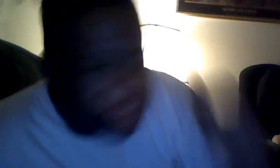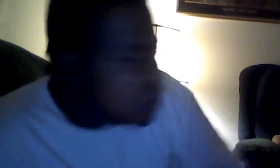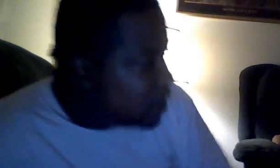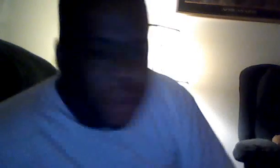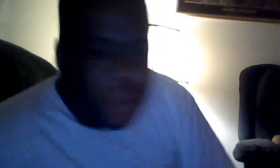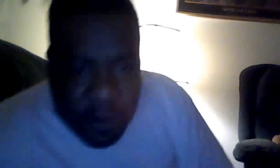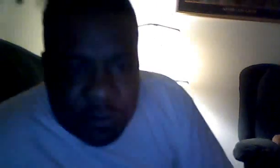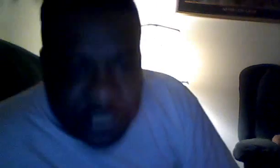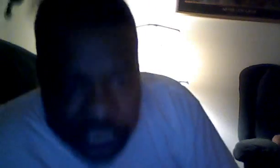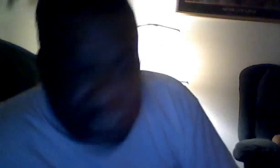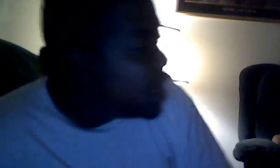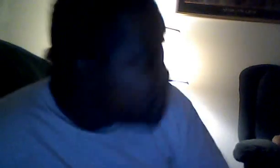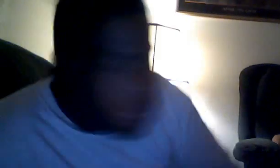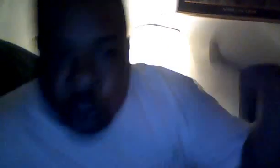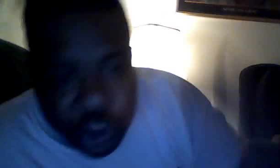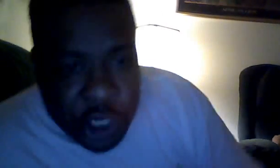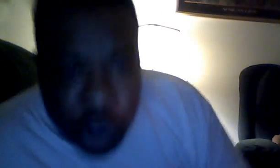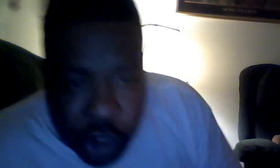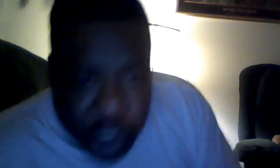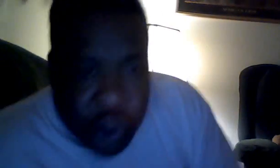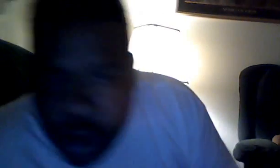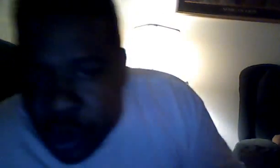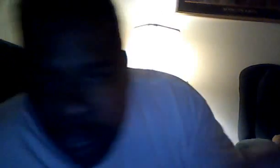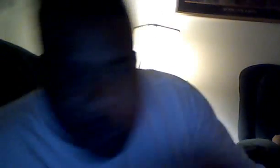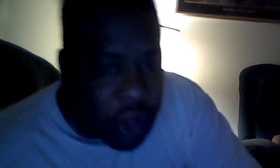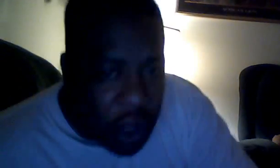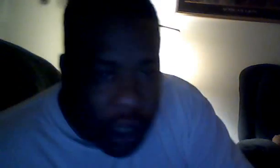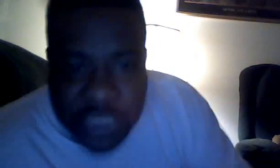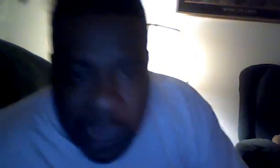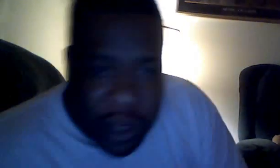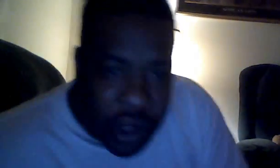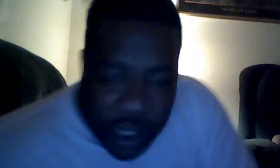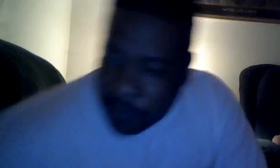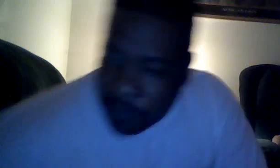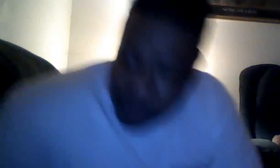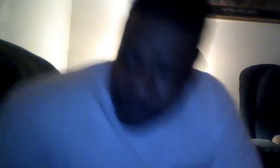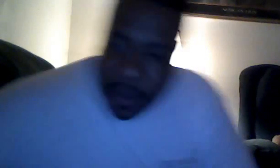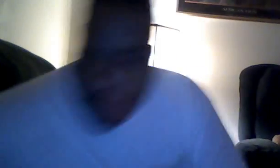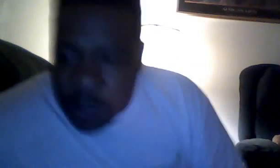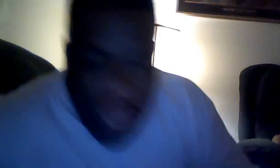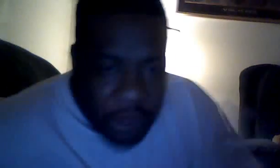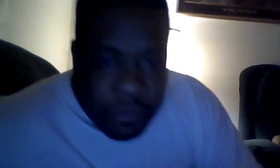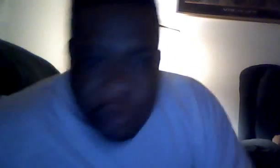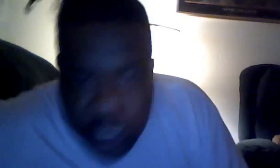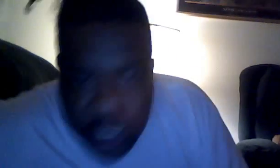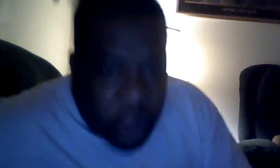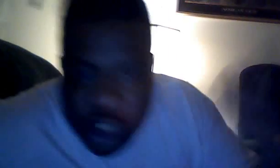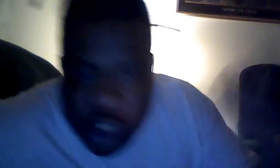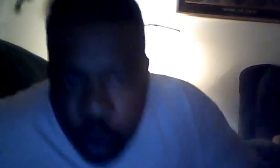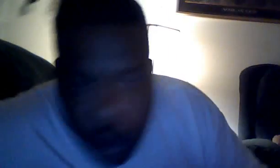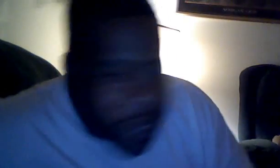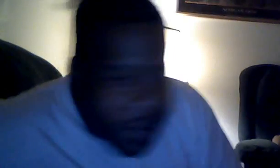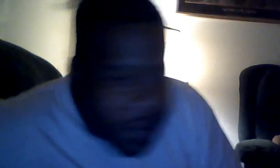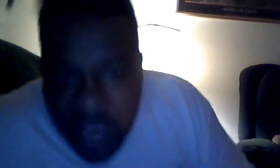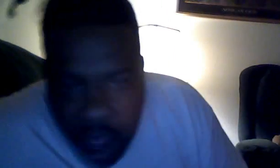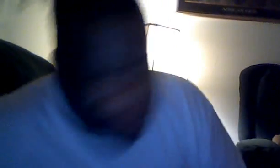shit, whatever shit. Gucci looking good, all them colors got me looking. Got them looking, color coordinate my house.